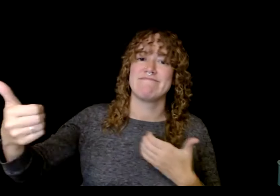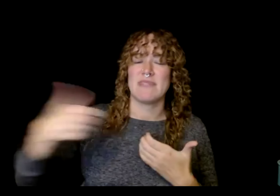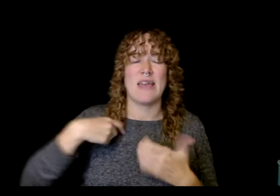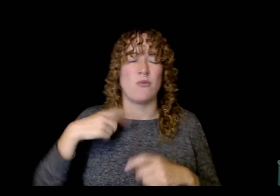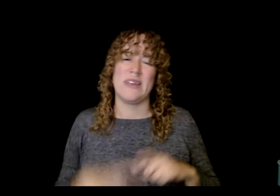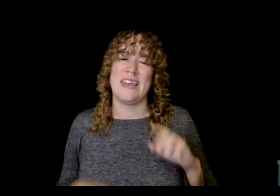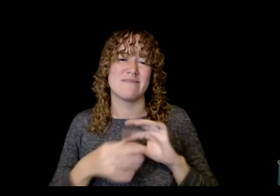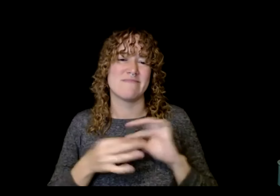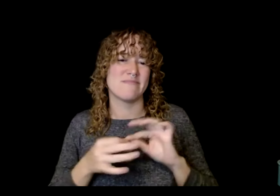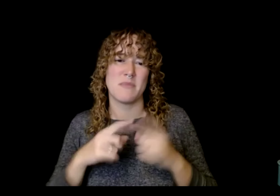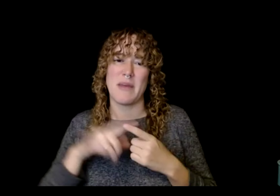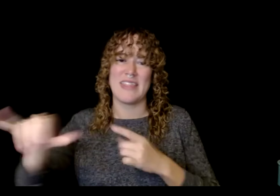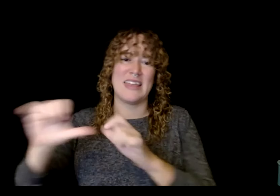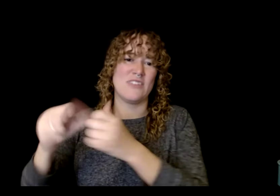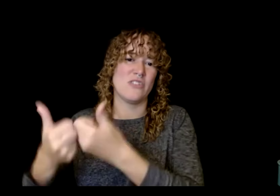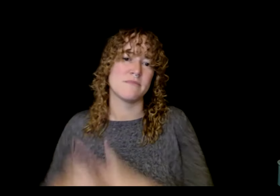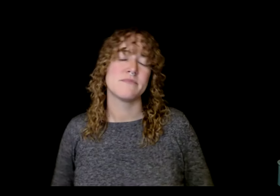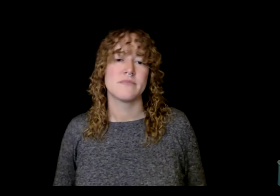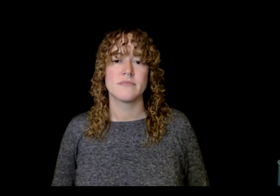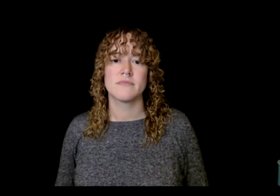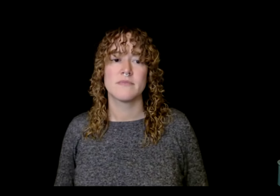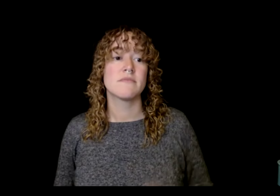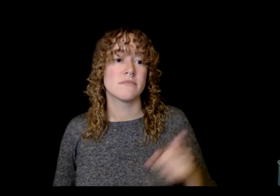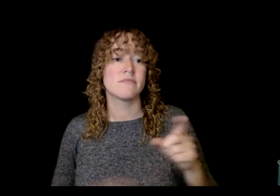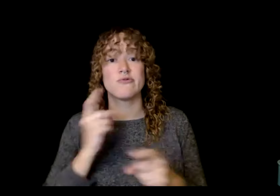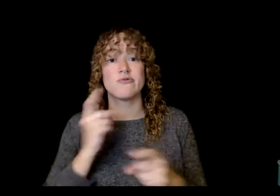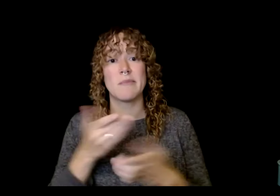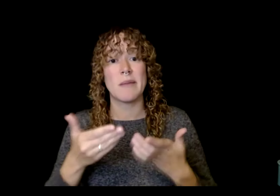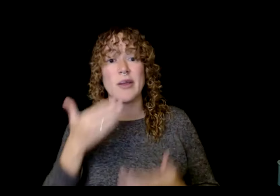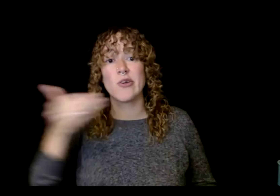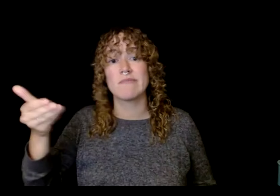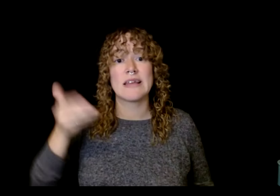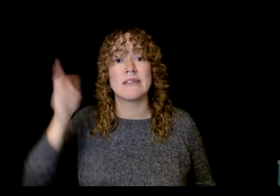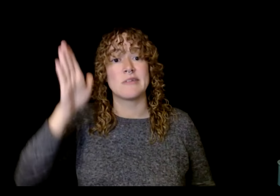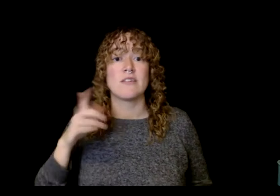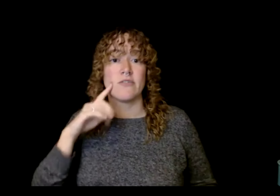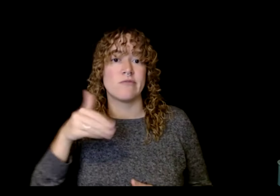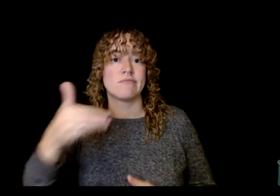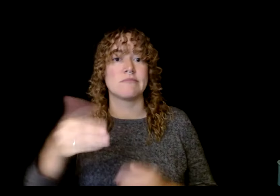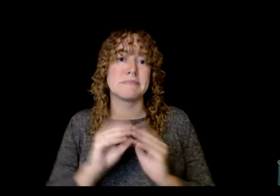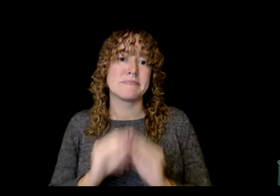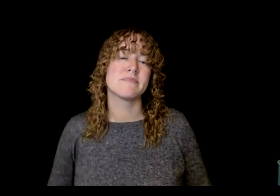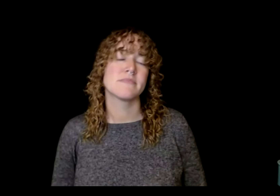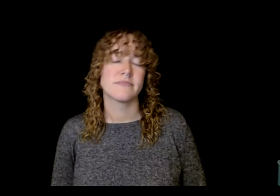that agency. But yeah, James may be a great guest speaker for another meeting.